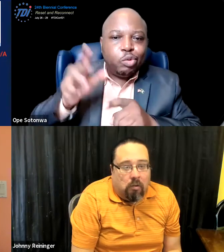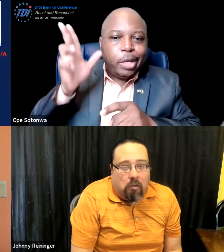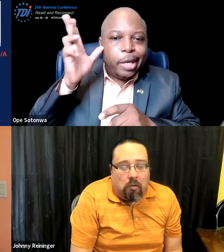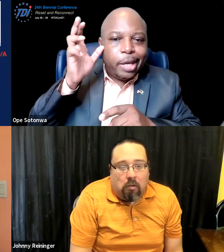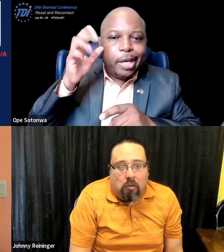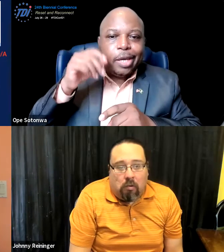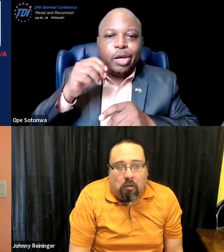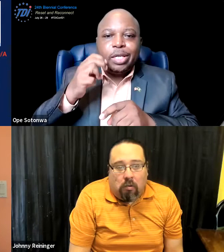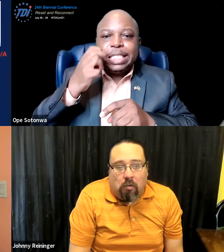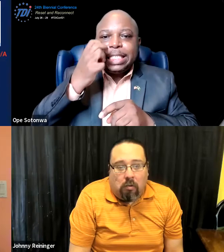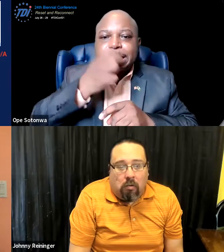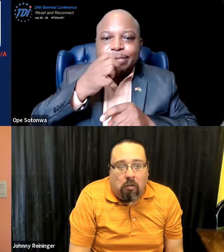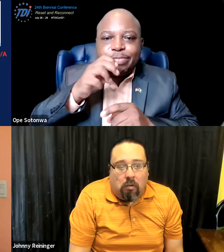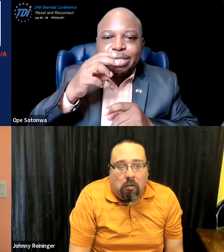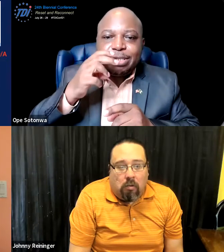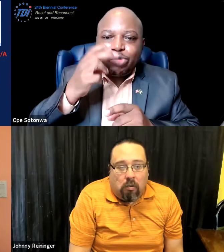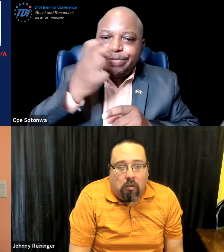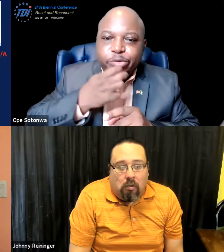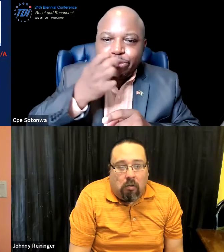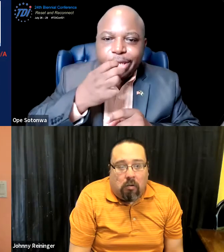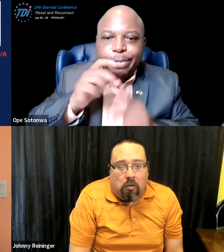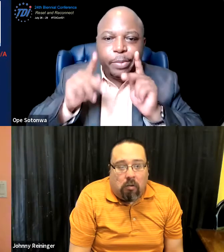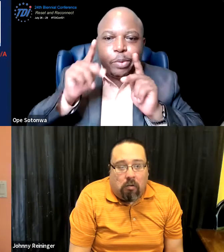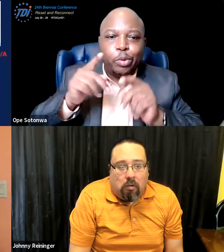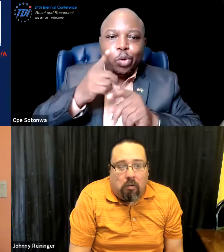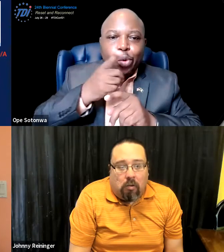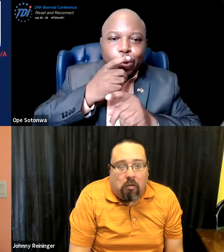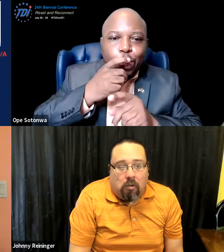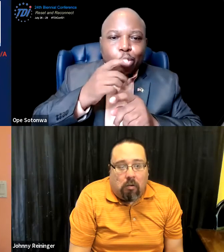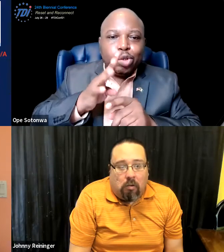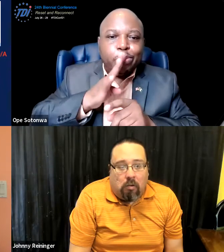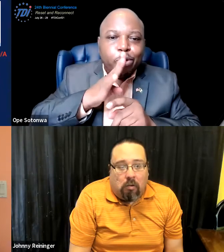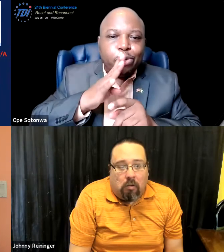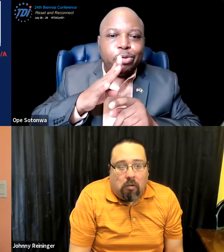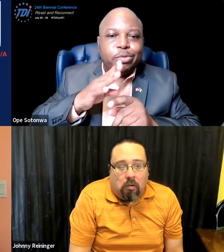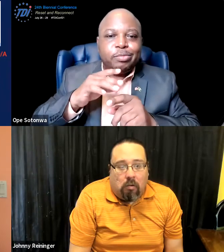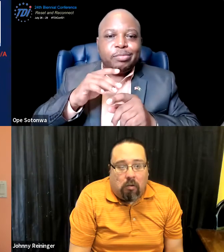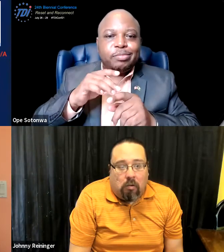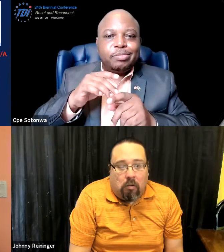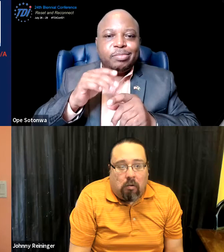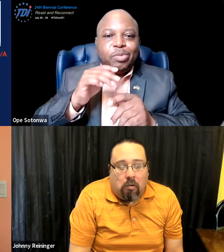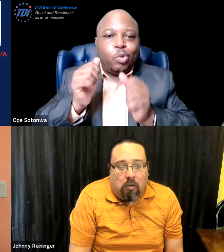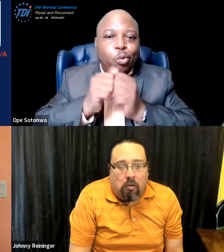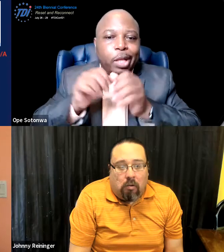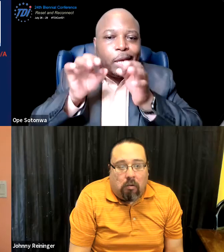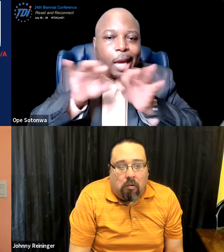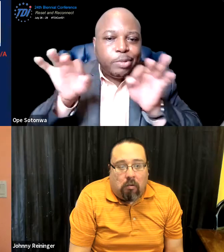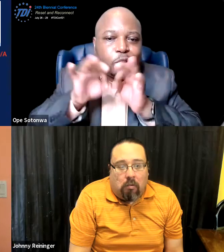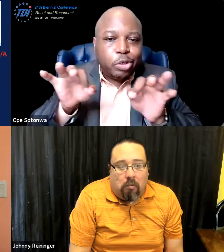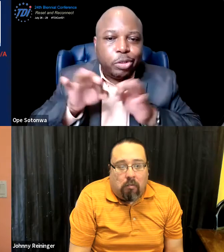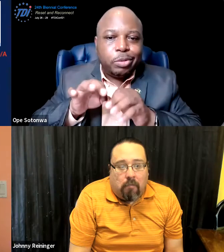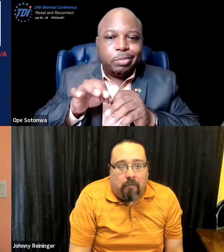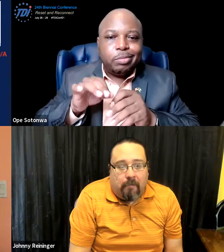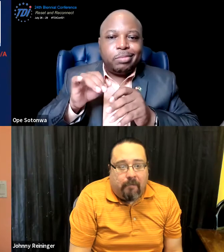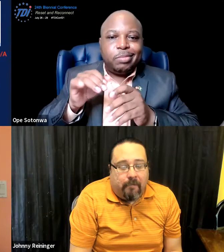Sometimes they sign as needed, sometimes people mouth what